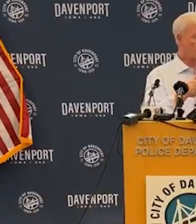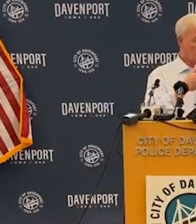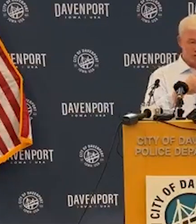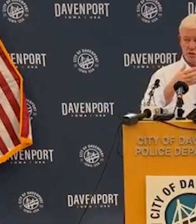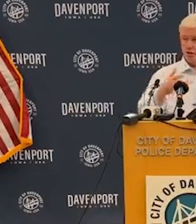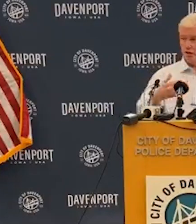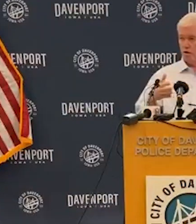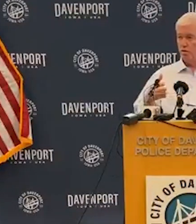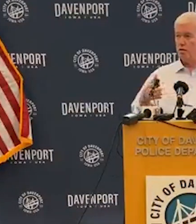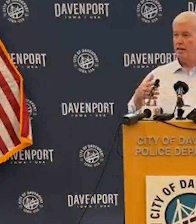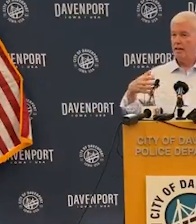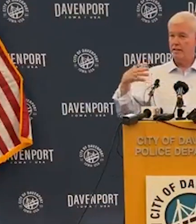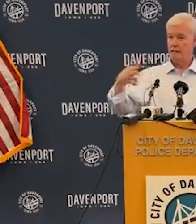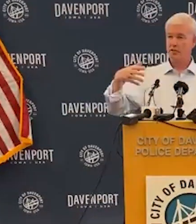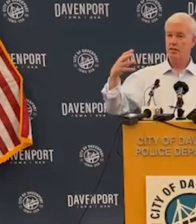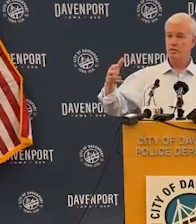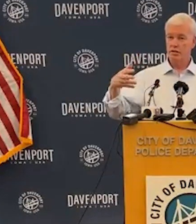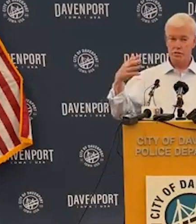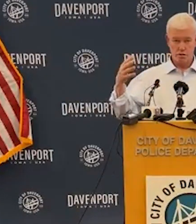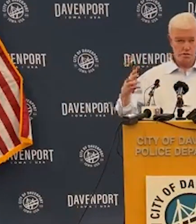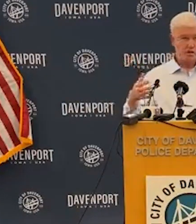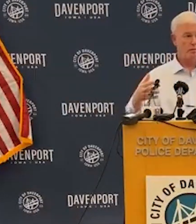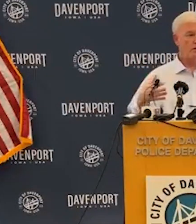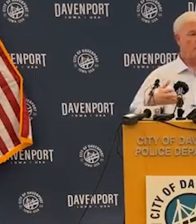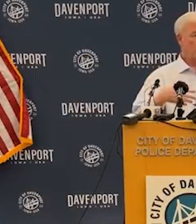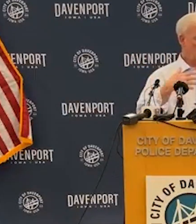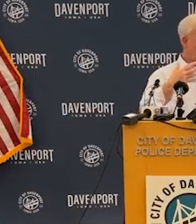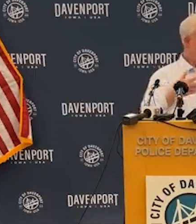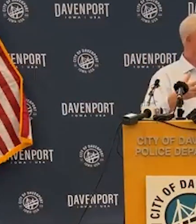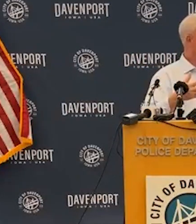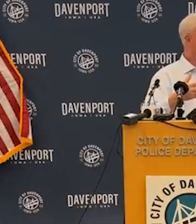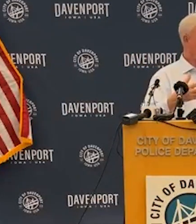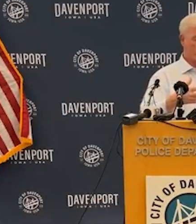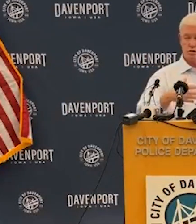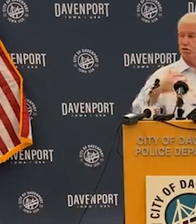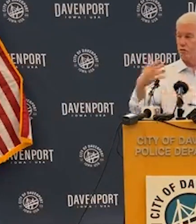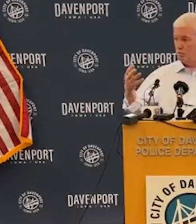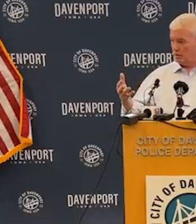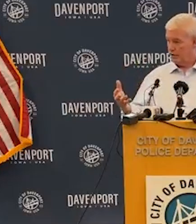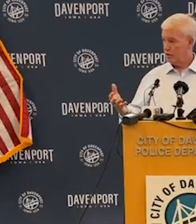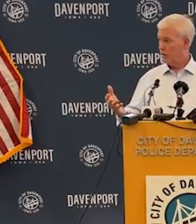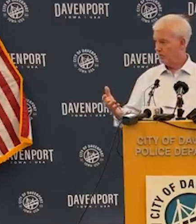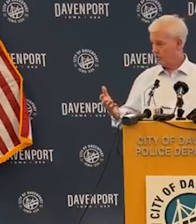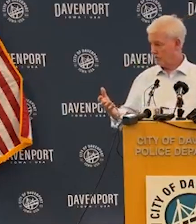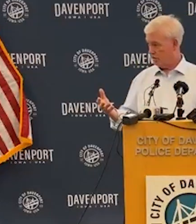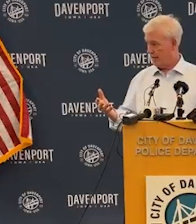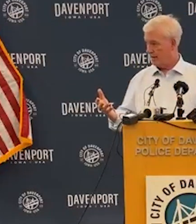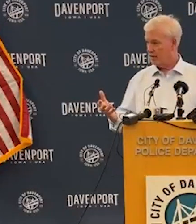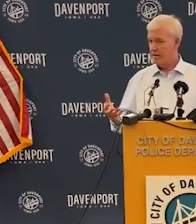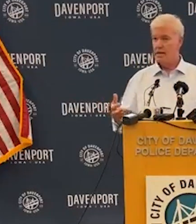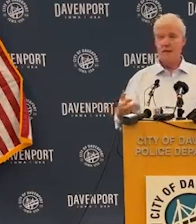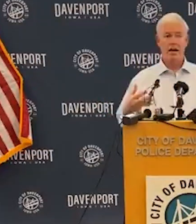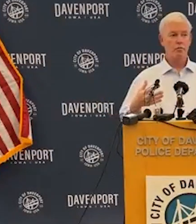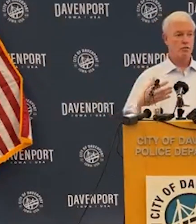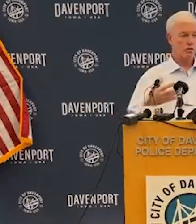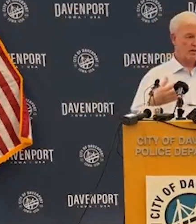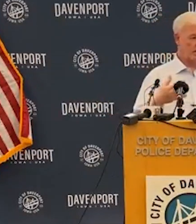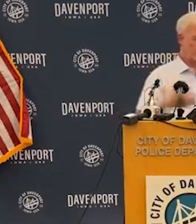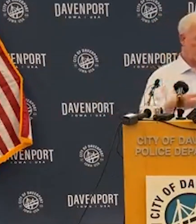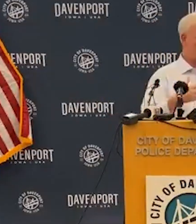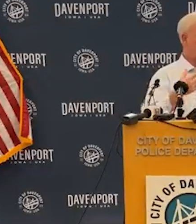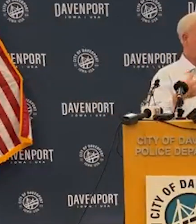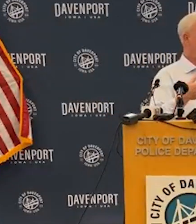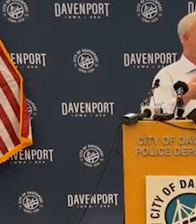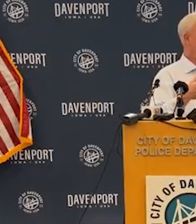then we'll keep the questions to those. And then as other issues develop, when we talk about those, we'll relate the questions to that. I will try